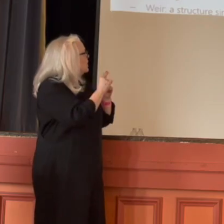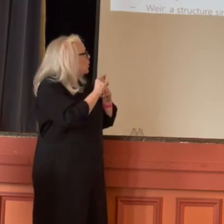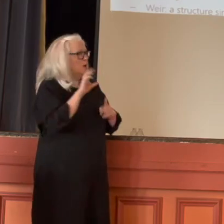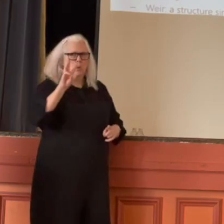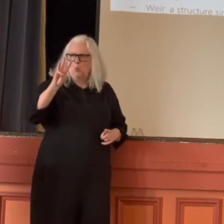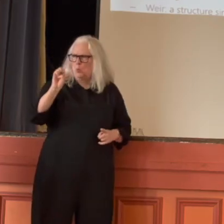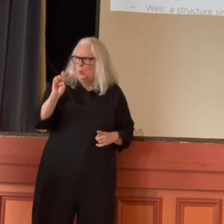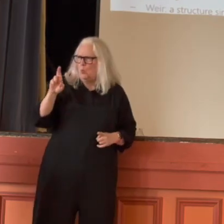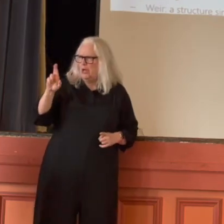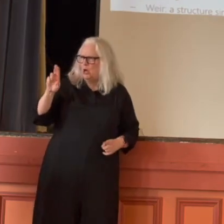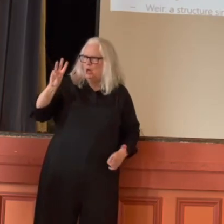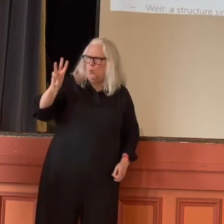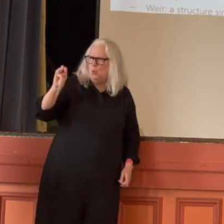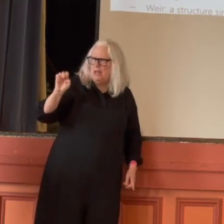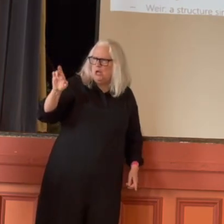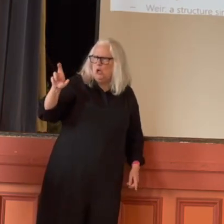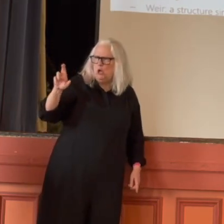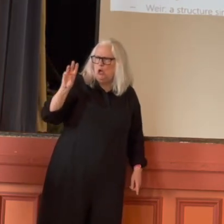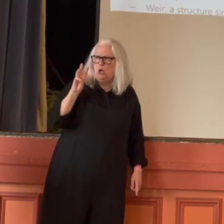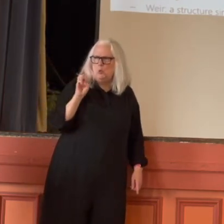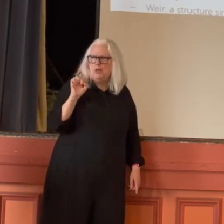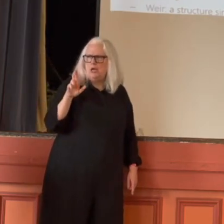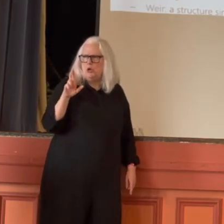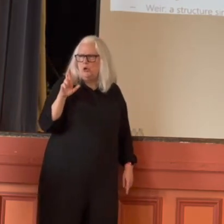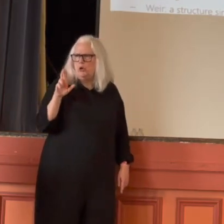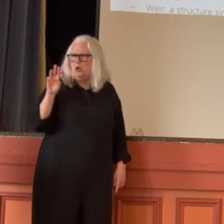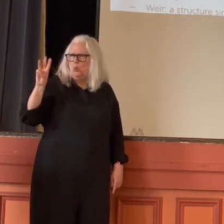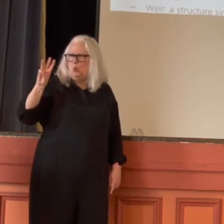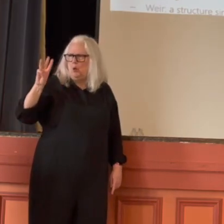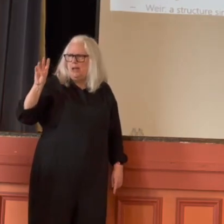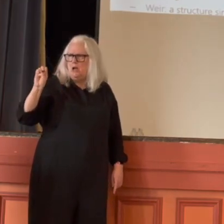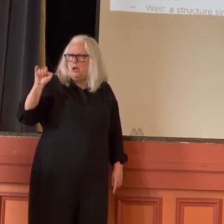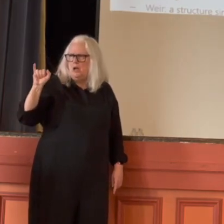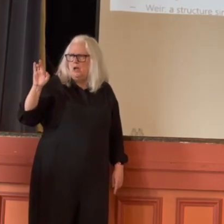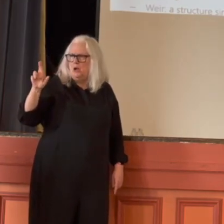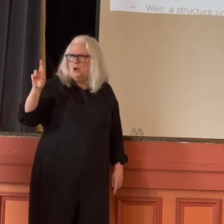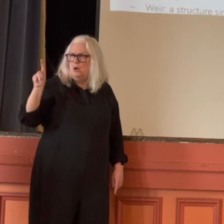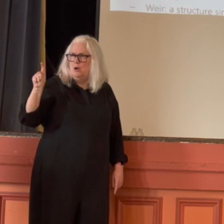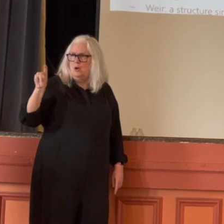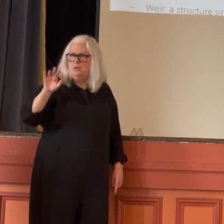And again, it allows water to flow over it under certain circumstances, but most of the time